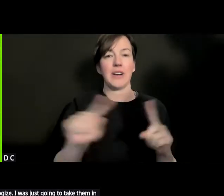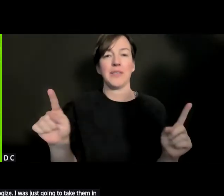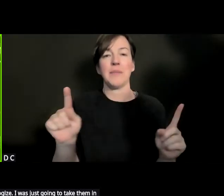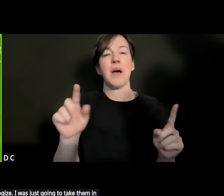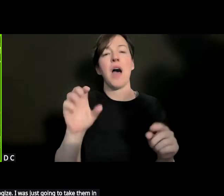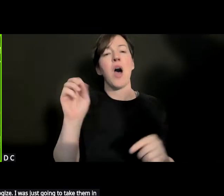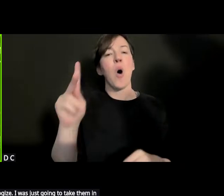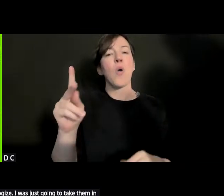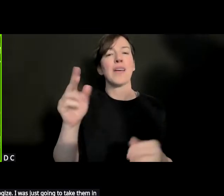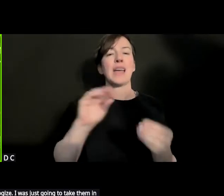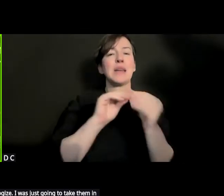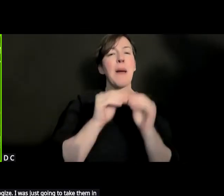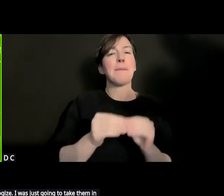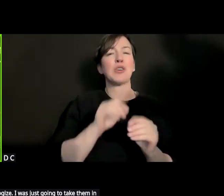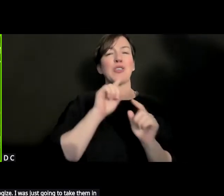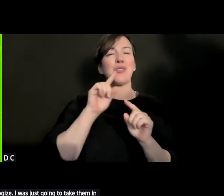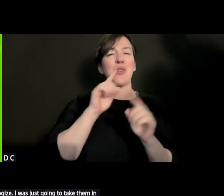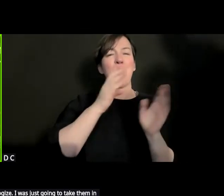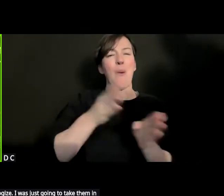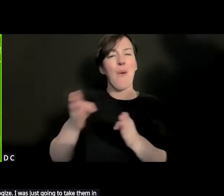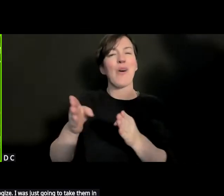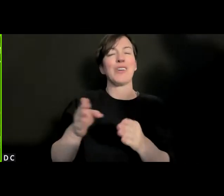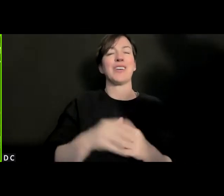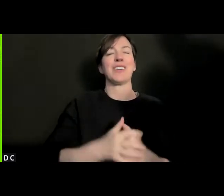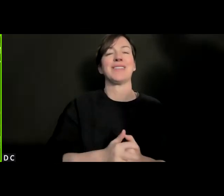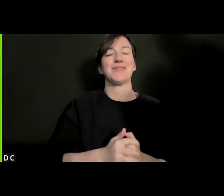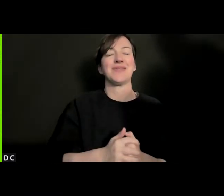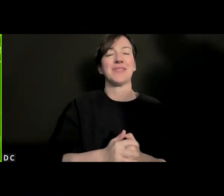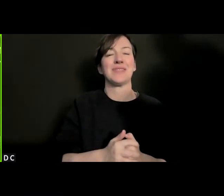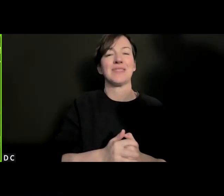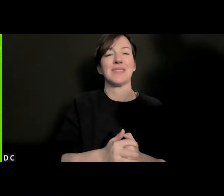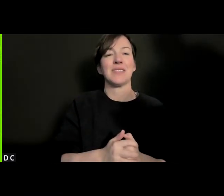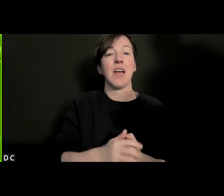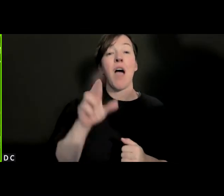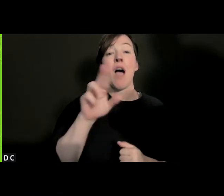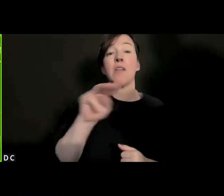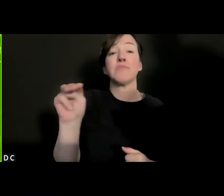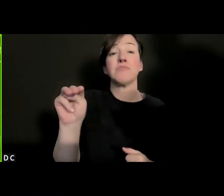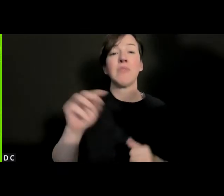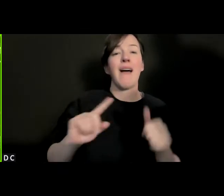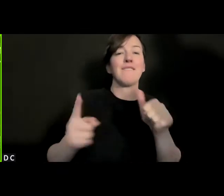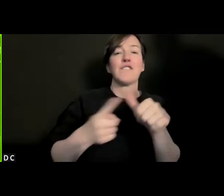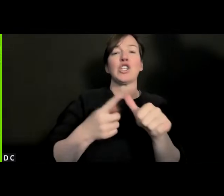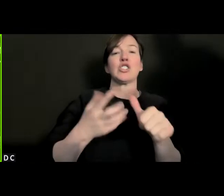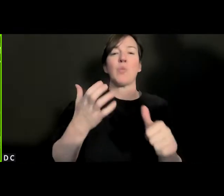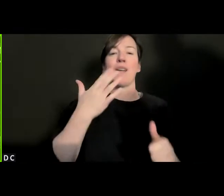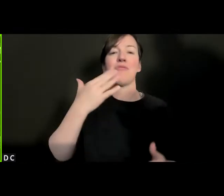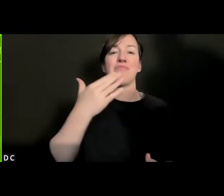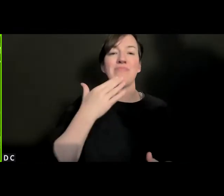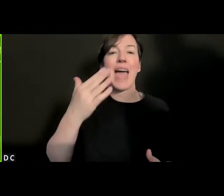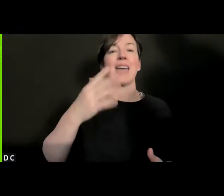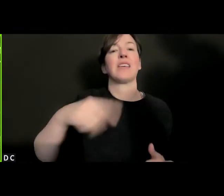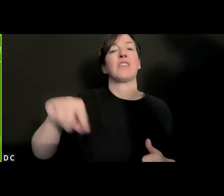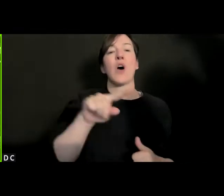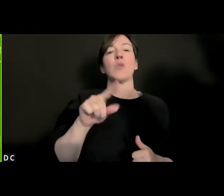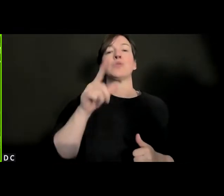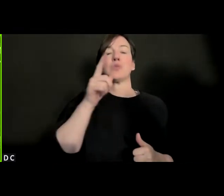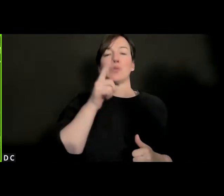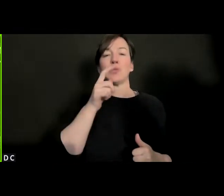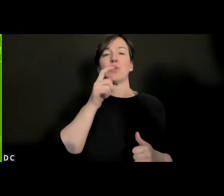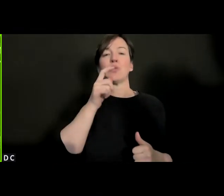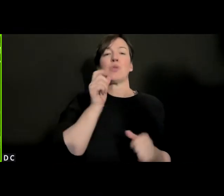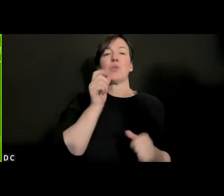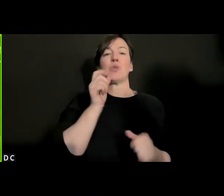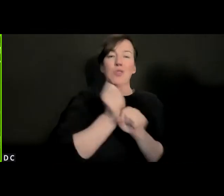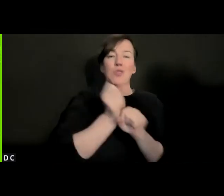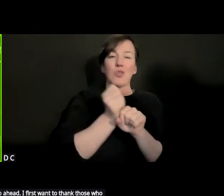talk was in the numerical opposite. order, point of information, point of order. Go ahead. No, I first want to thank those who crafted this